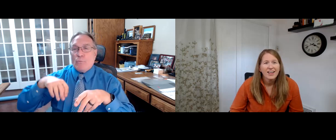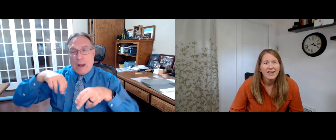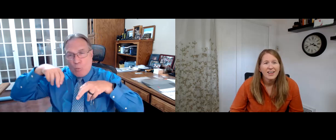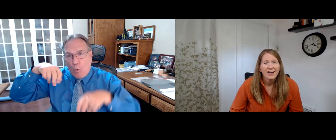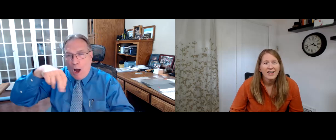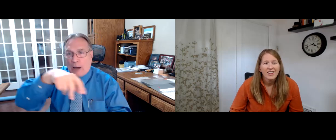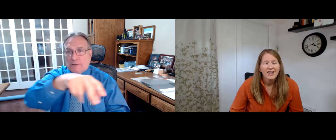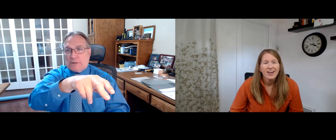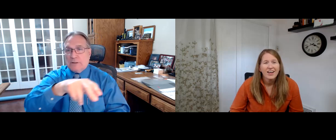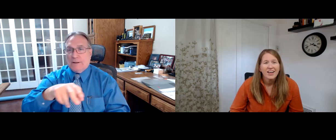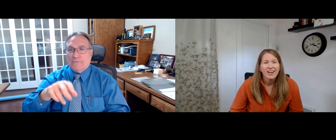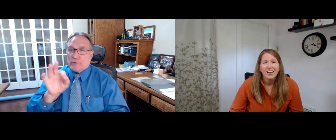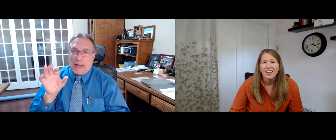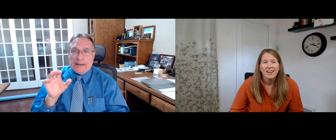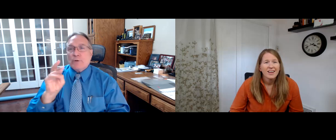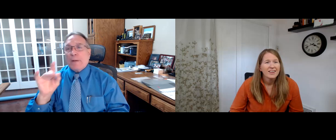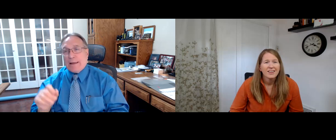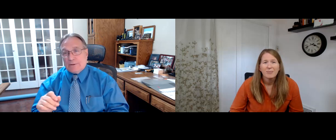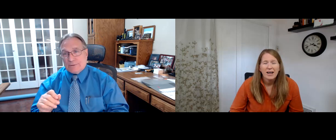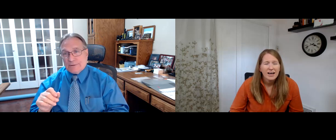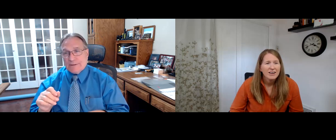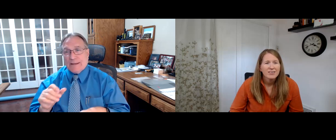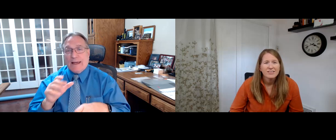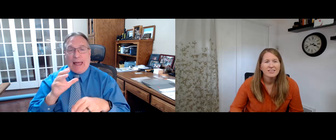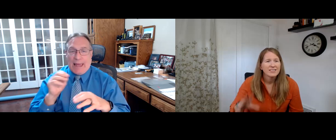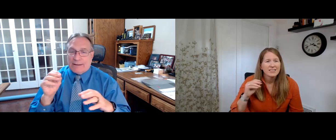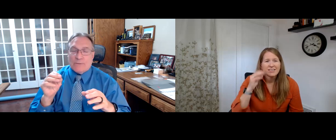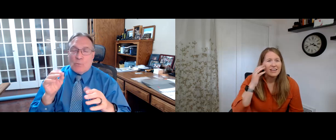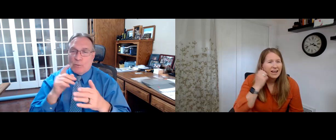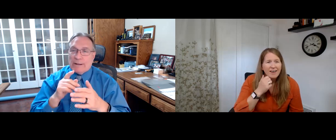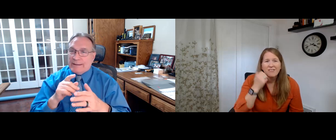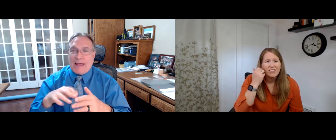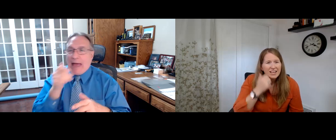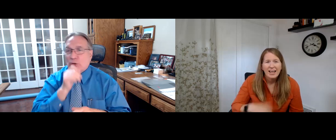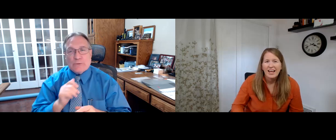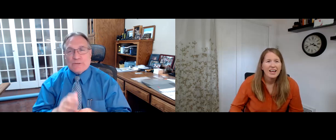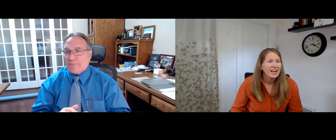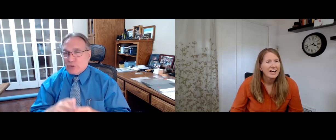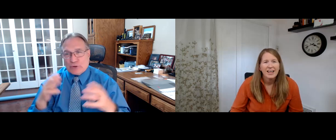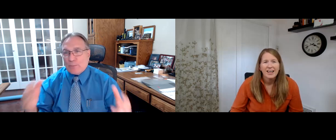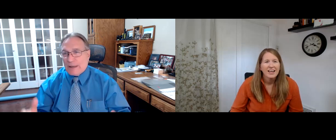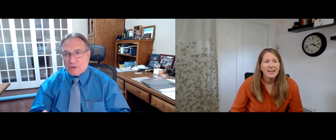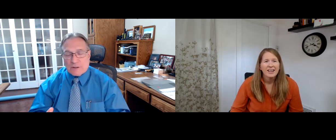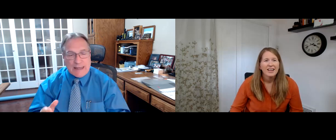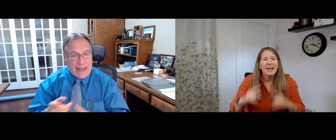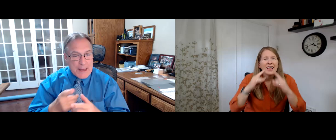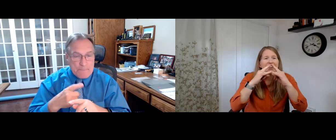they walked for 900 miles, and they had to have suffered so much.